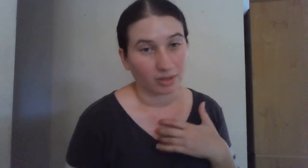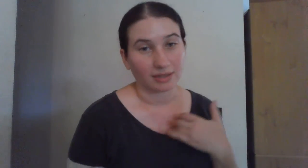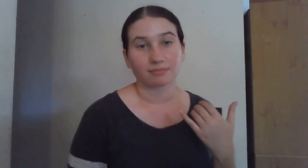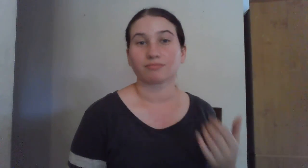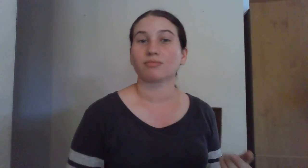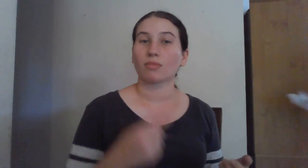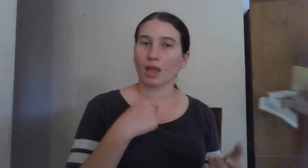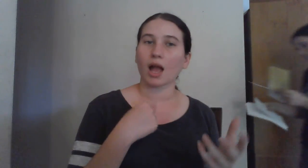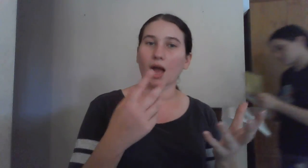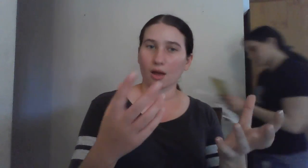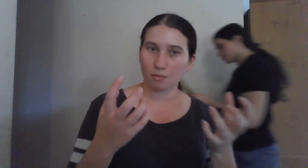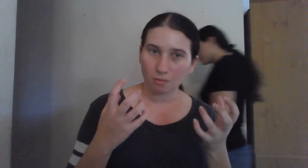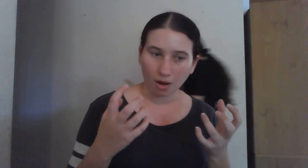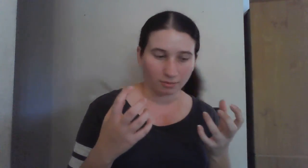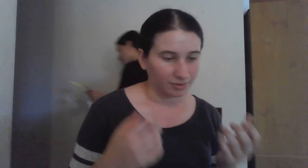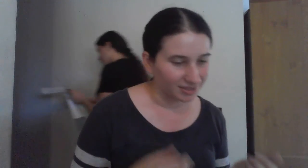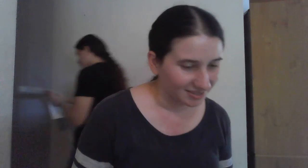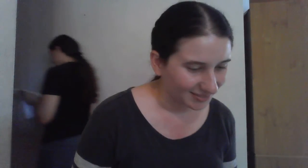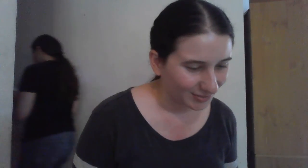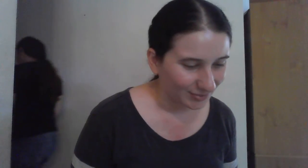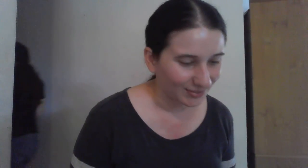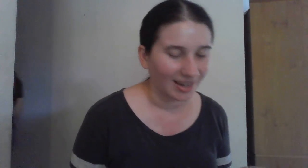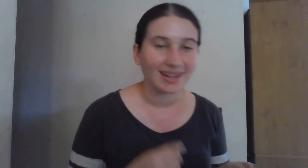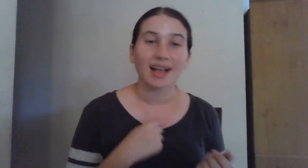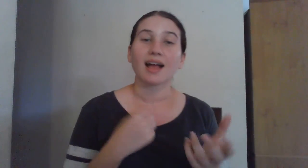red. I already forgot.